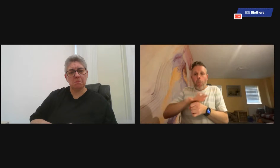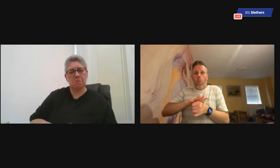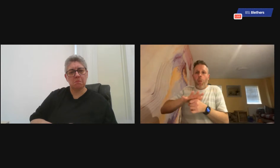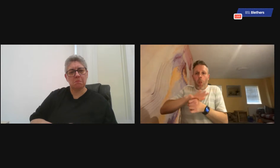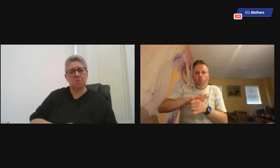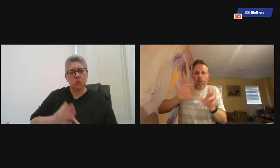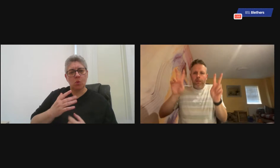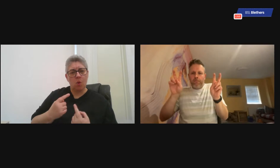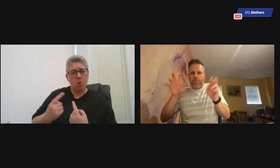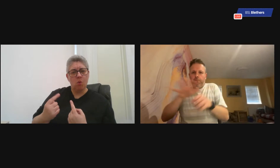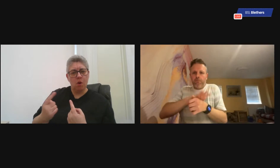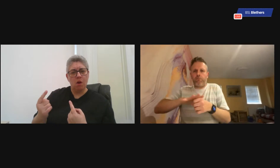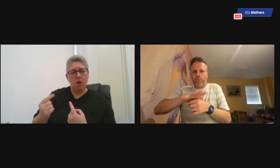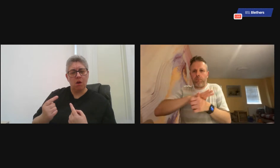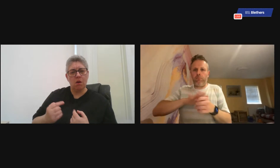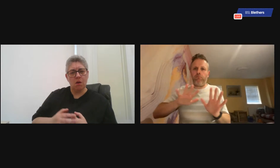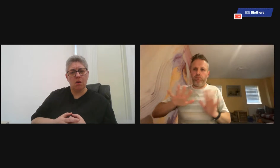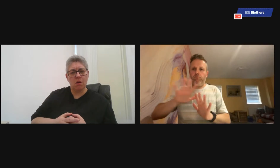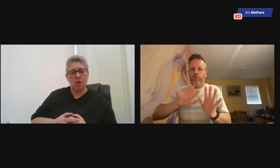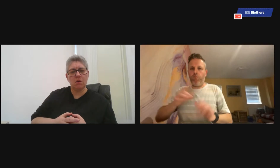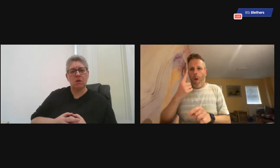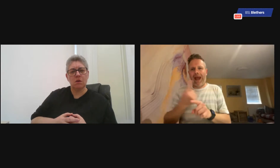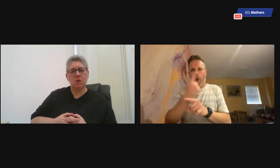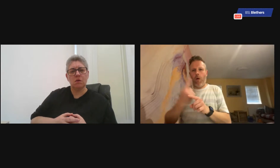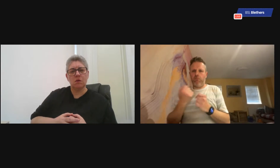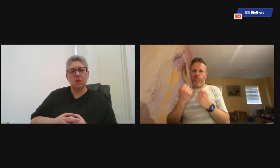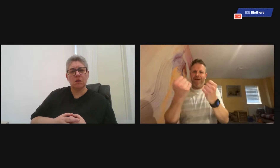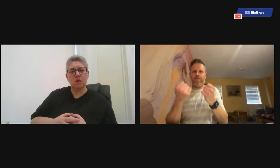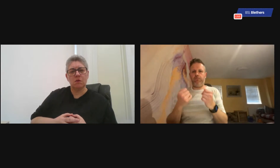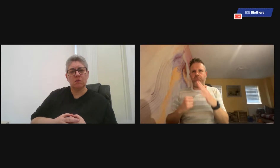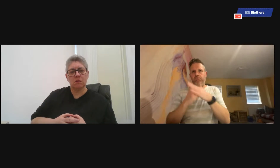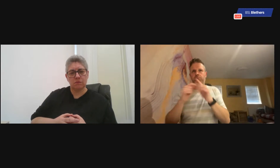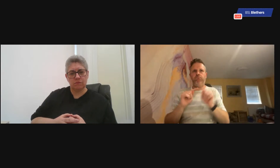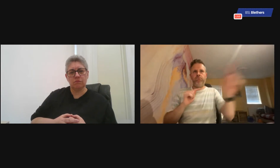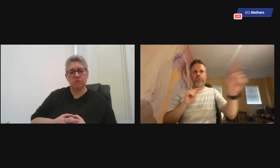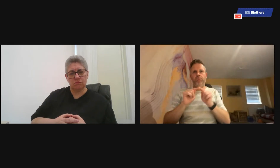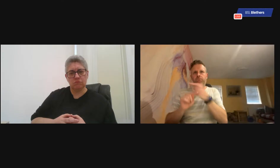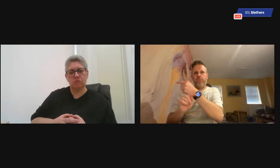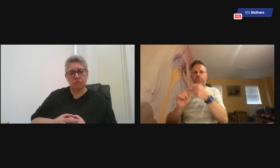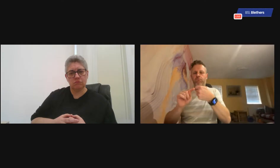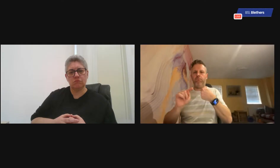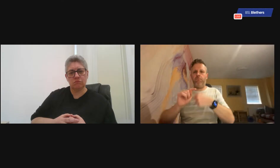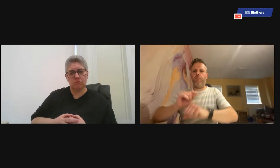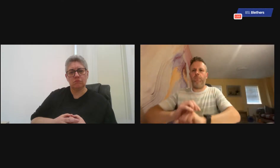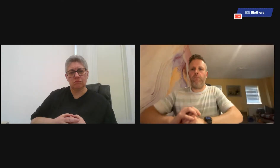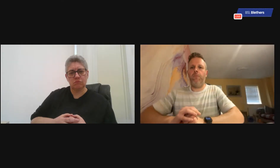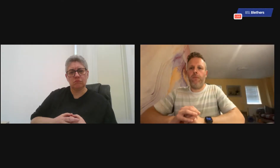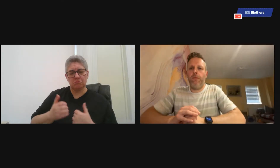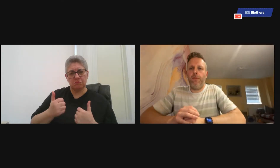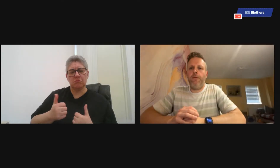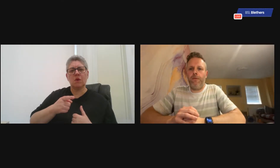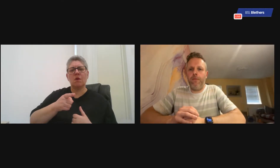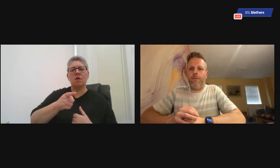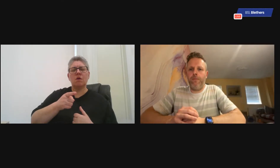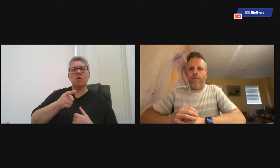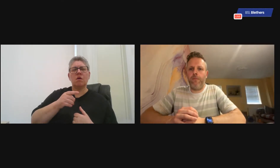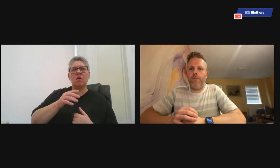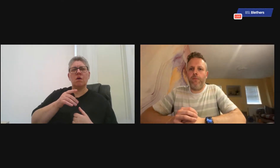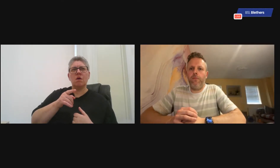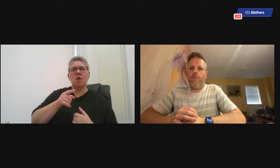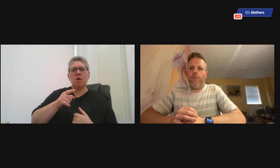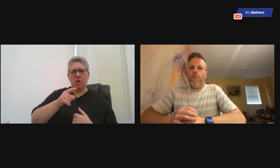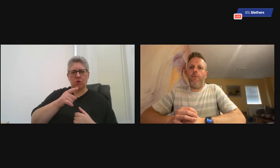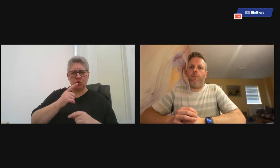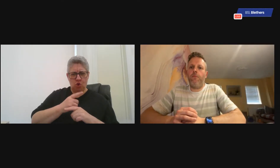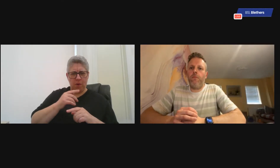quite a short time. The fourth child, okay, quite local, I would say about an hour's drive